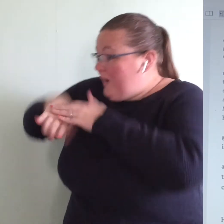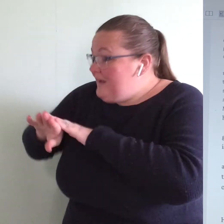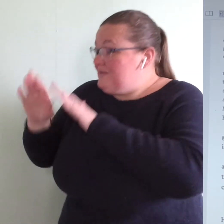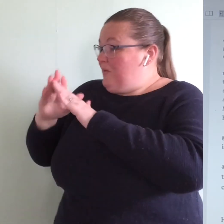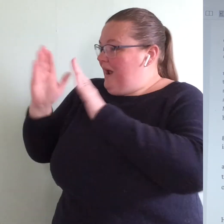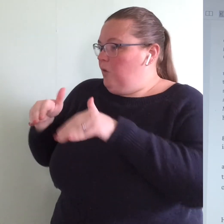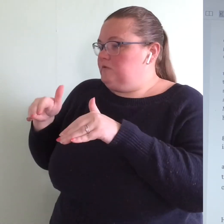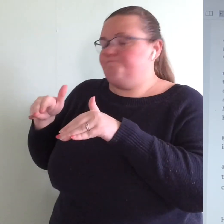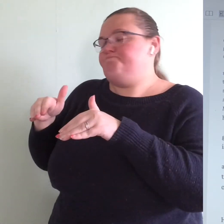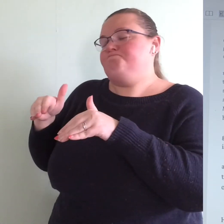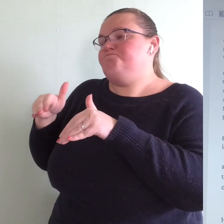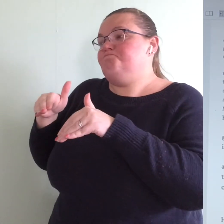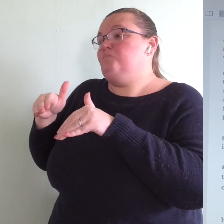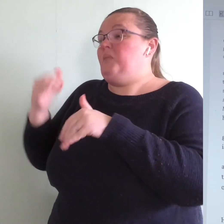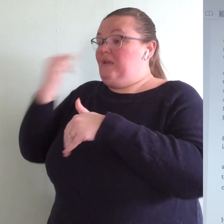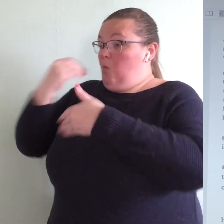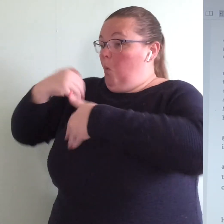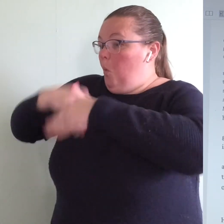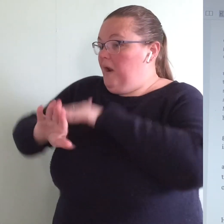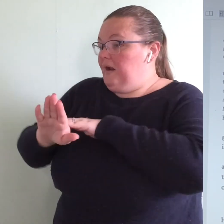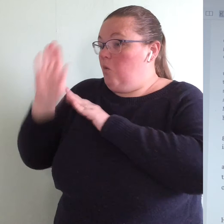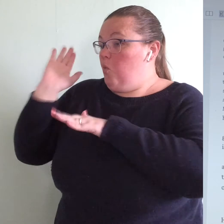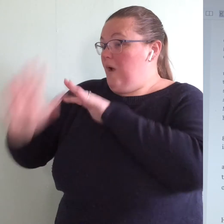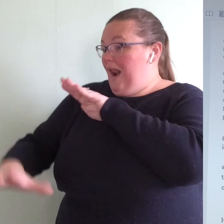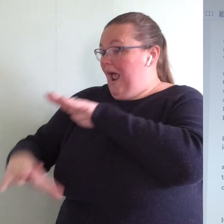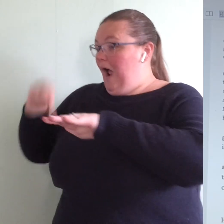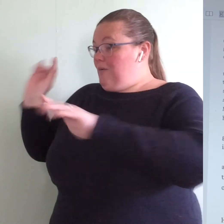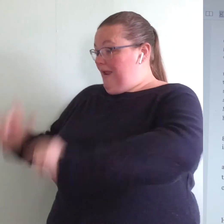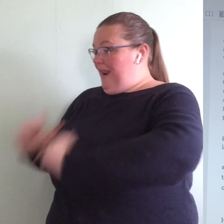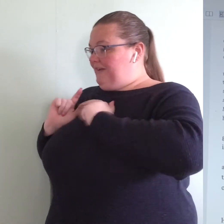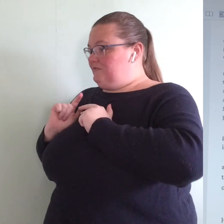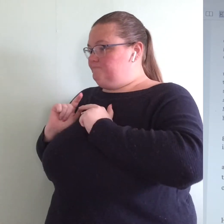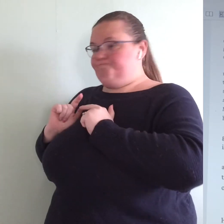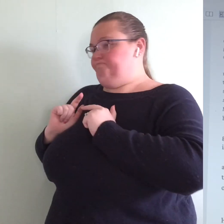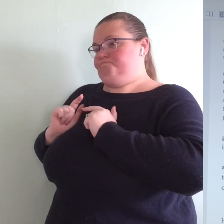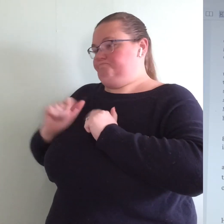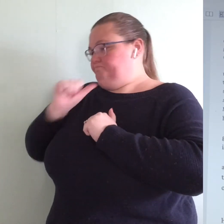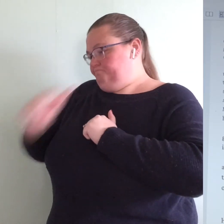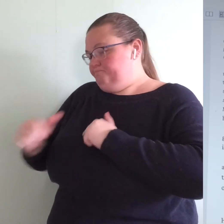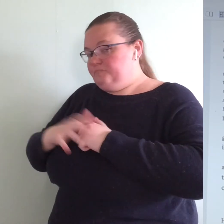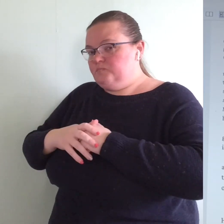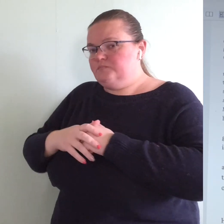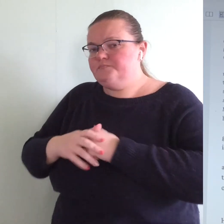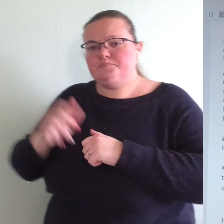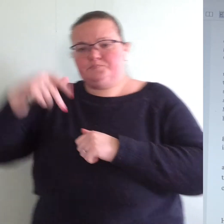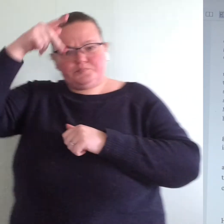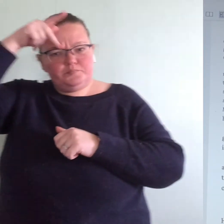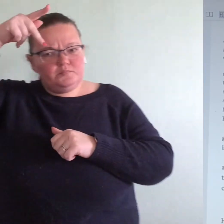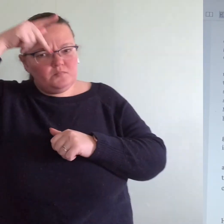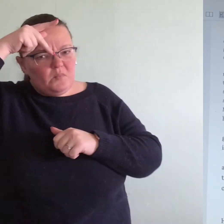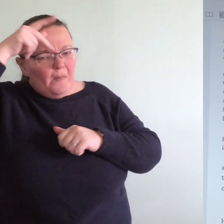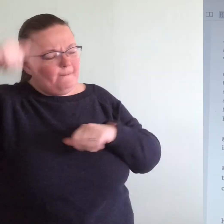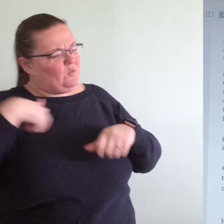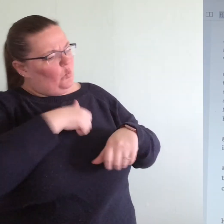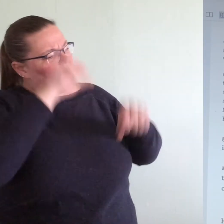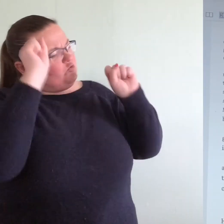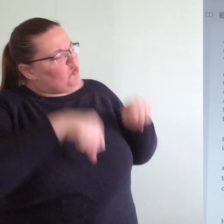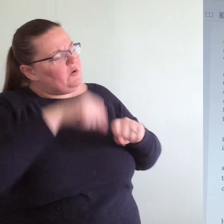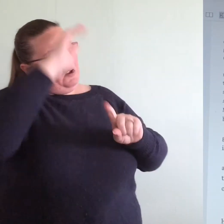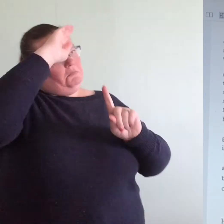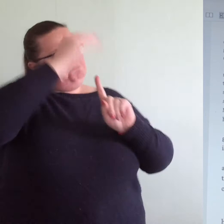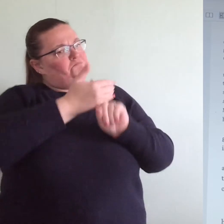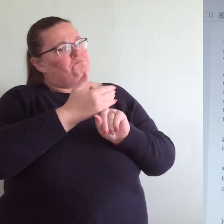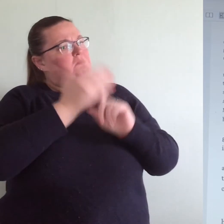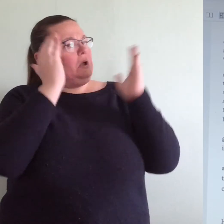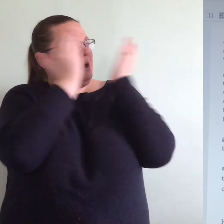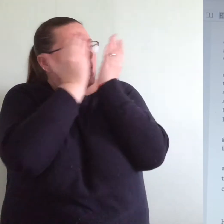or ever coming out alive. Couldn't we have some, stratagem, said Peter? Couldn't we dress up